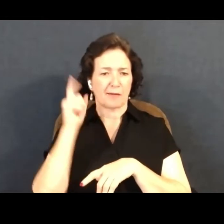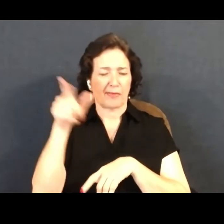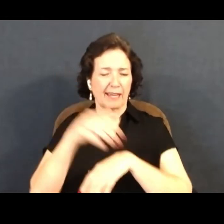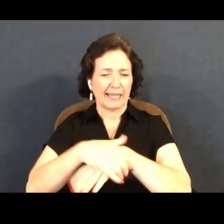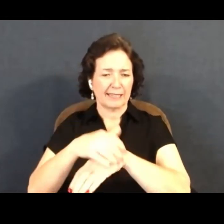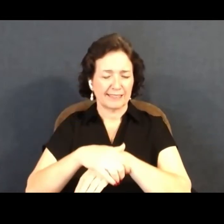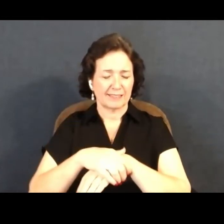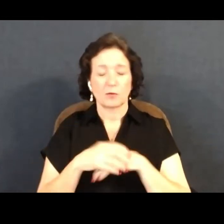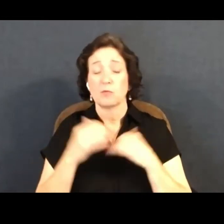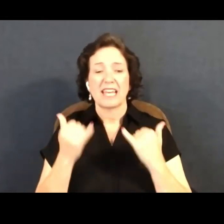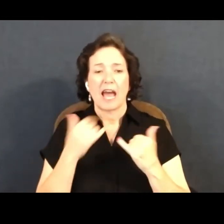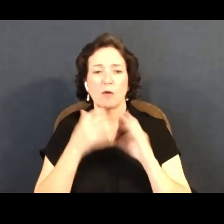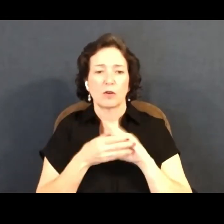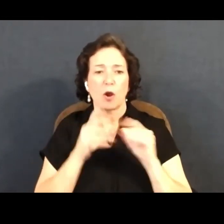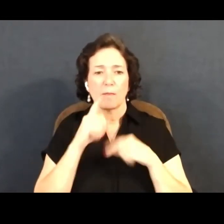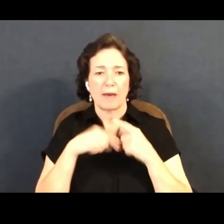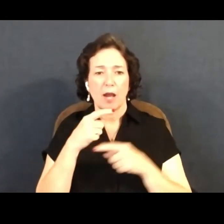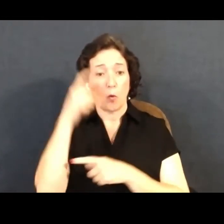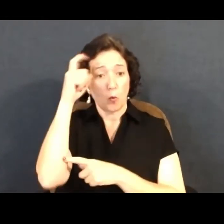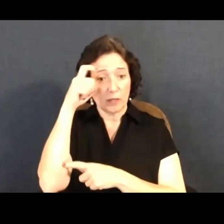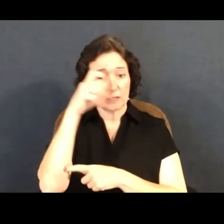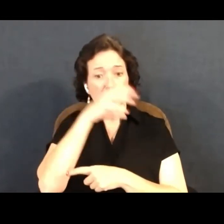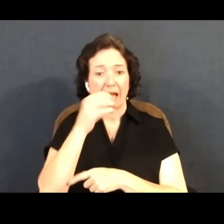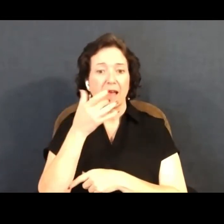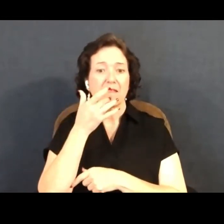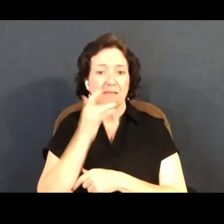the story of wisdom and luck.